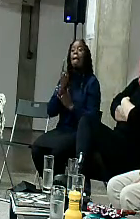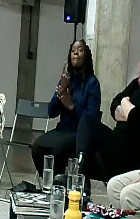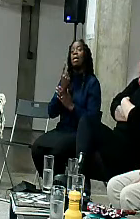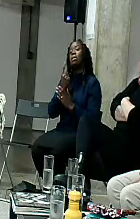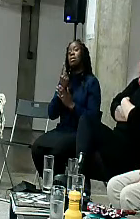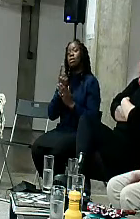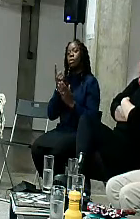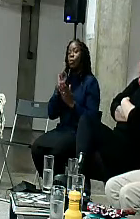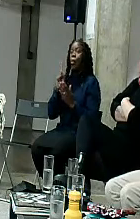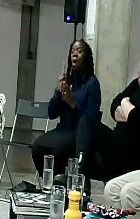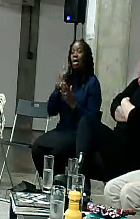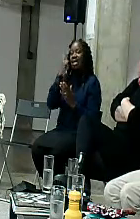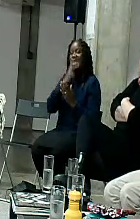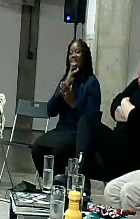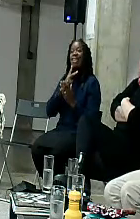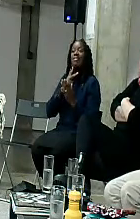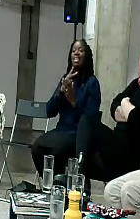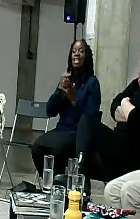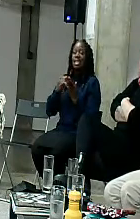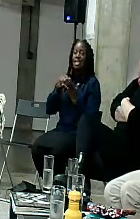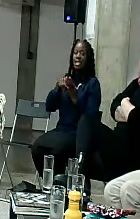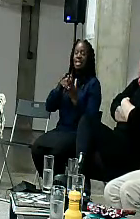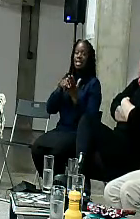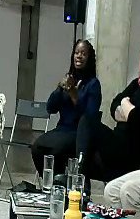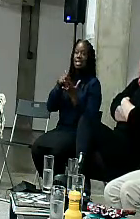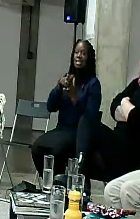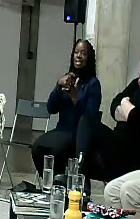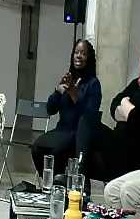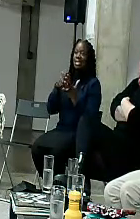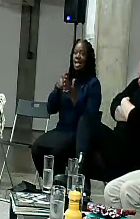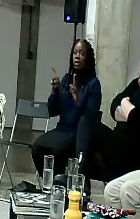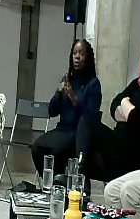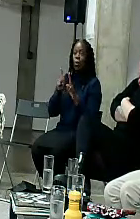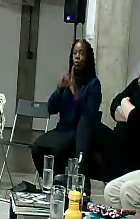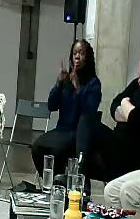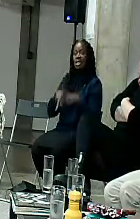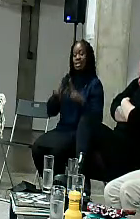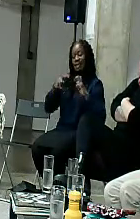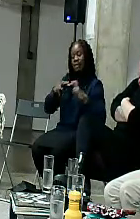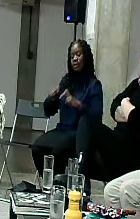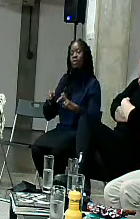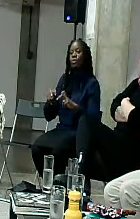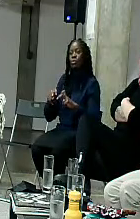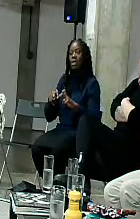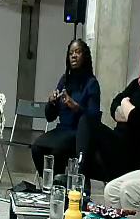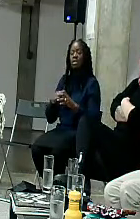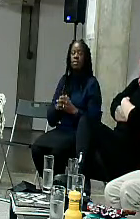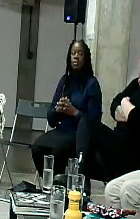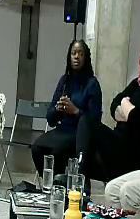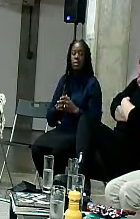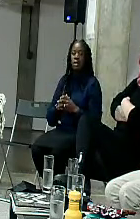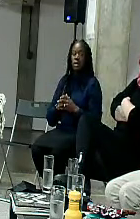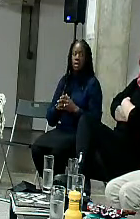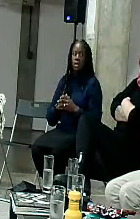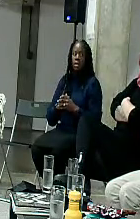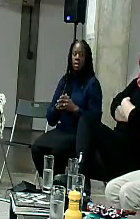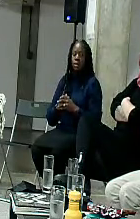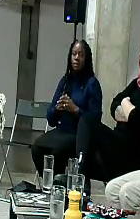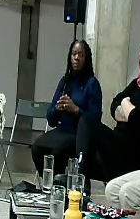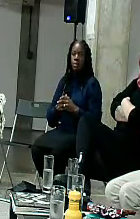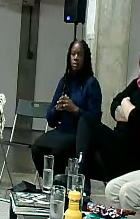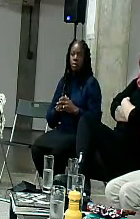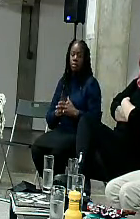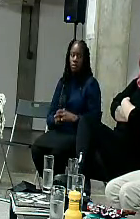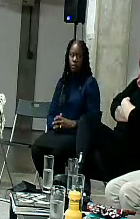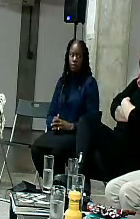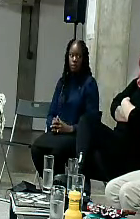Evening Standard and at the inquest. Thank you. The doctor,